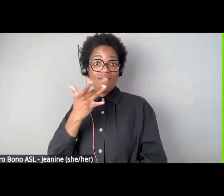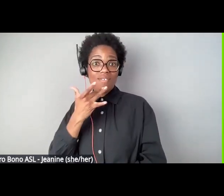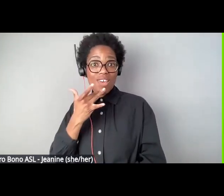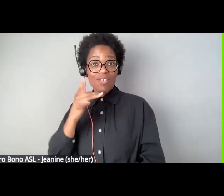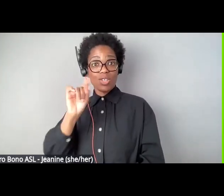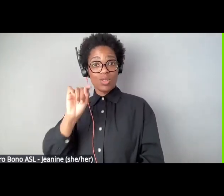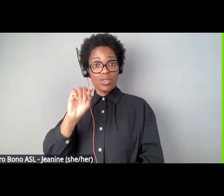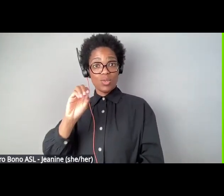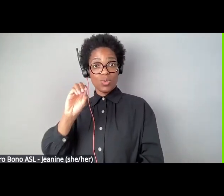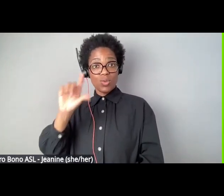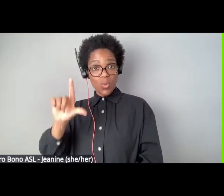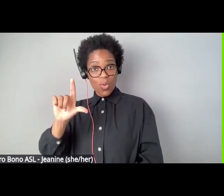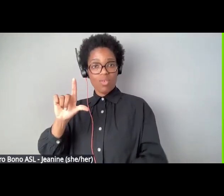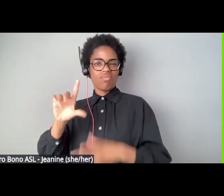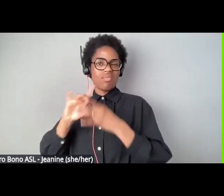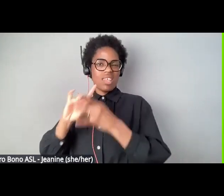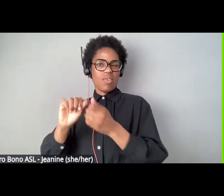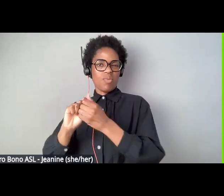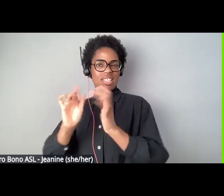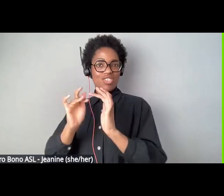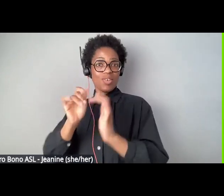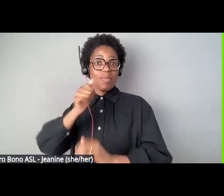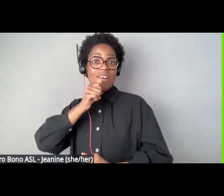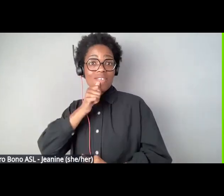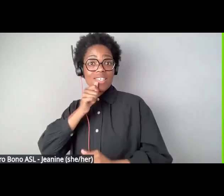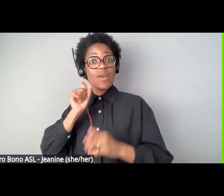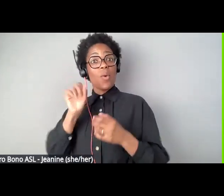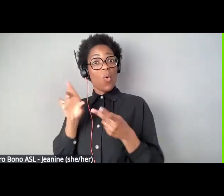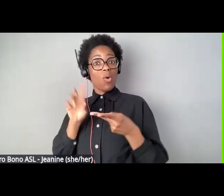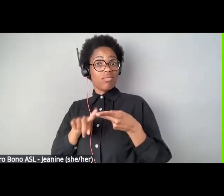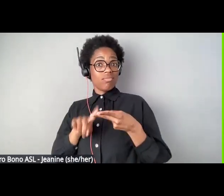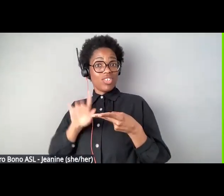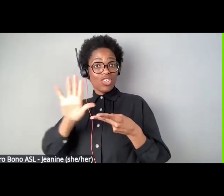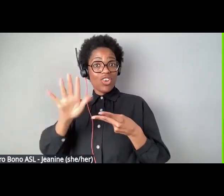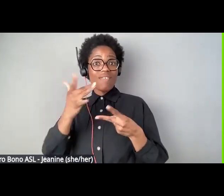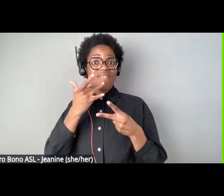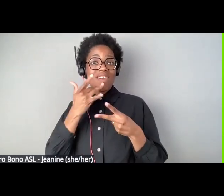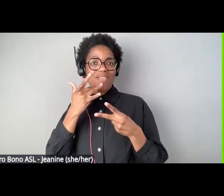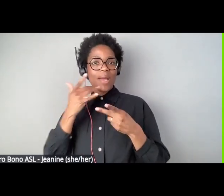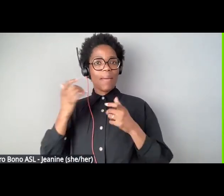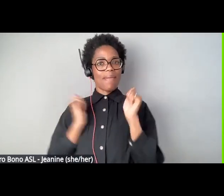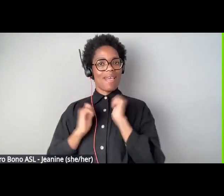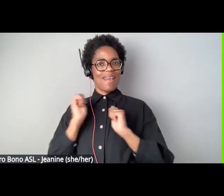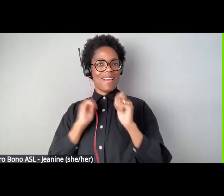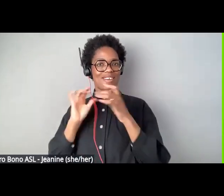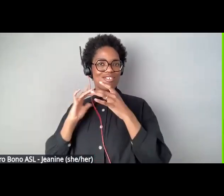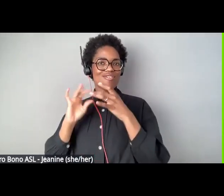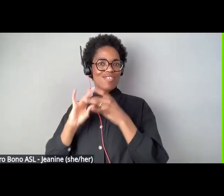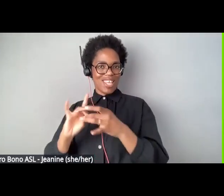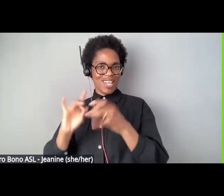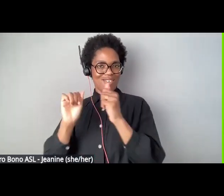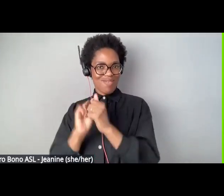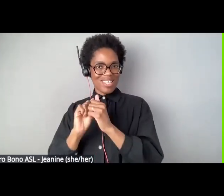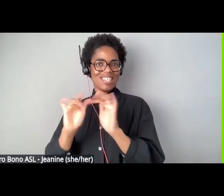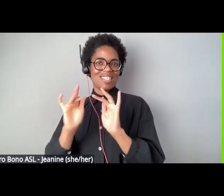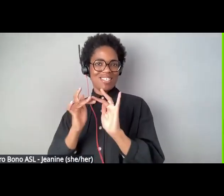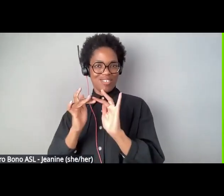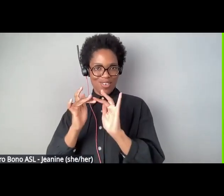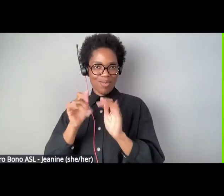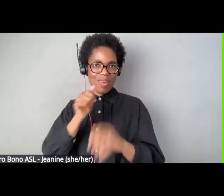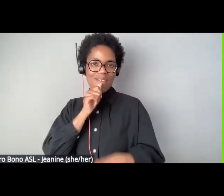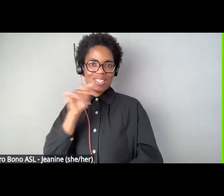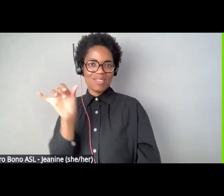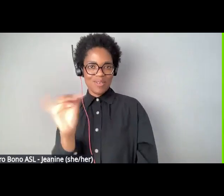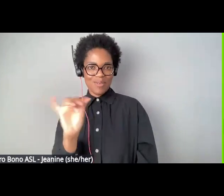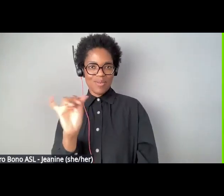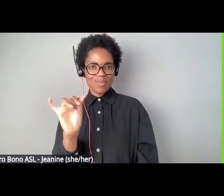privacy, but if you know of this, please let me know. I hope you use the chat today. You are my guest here, and I want to know what you're